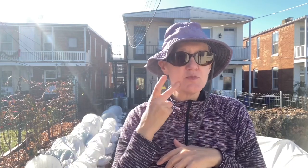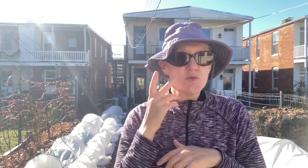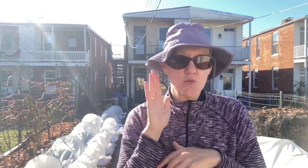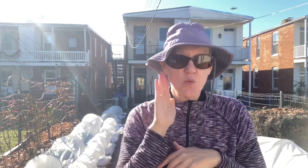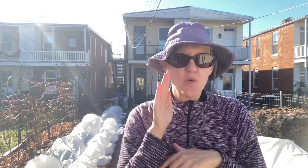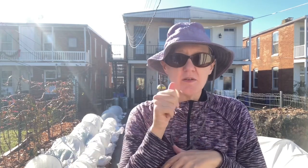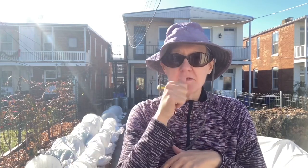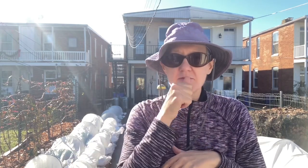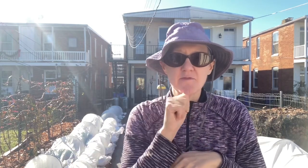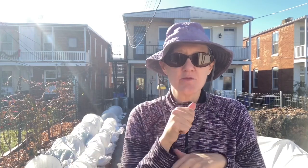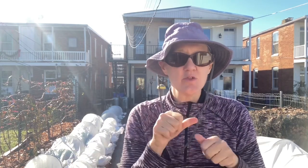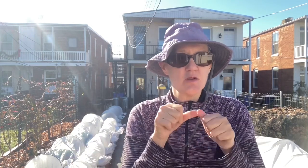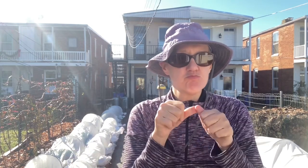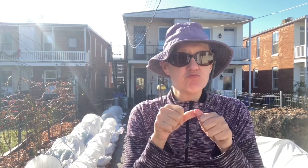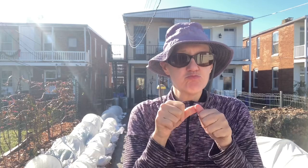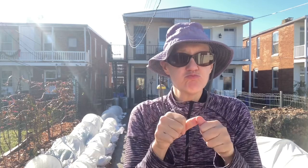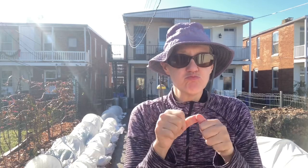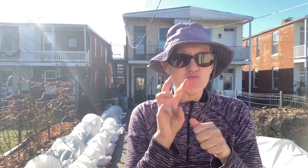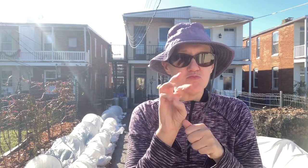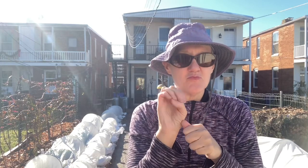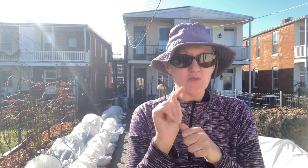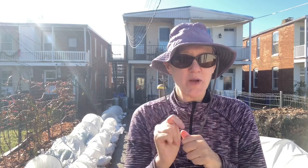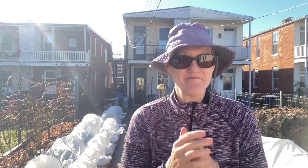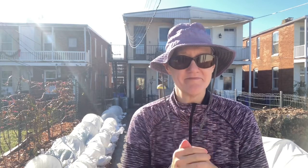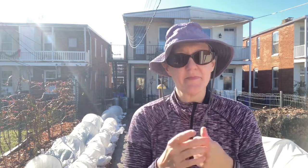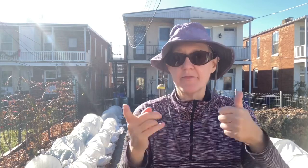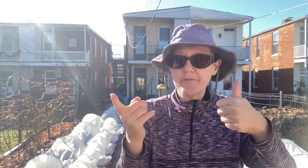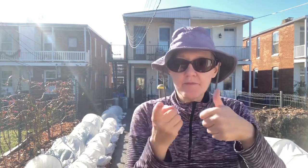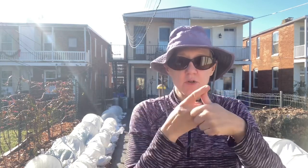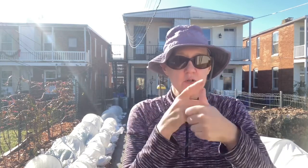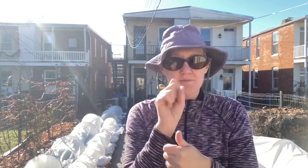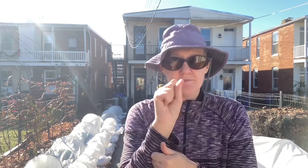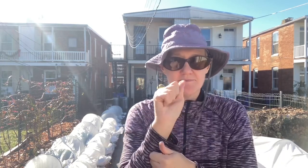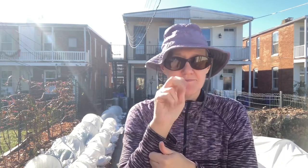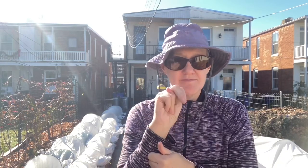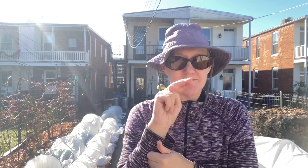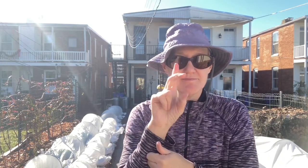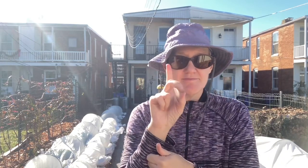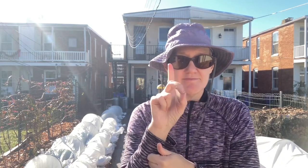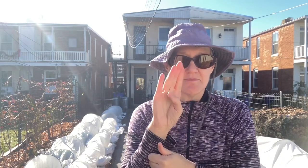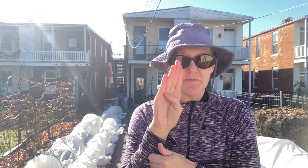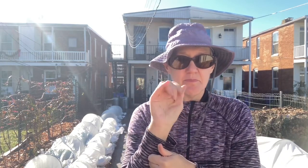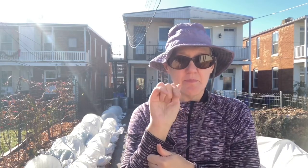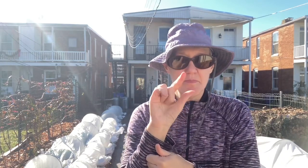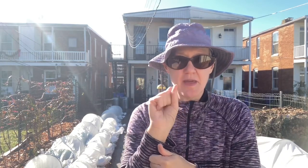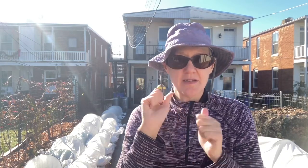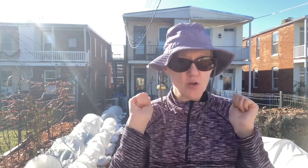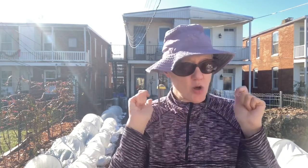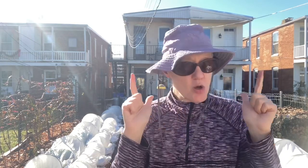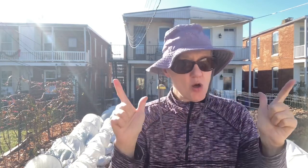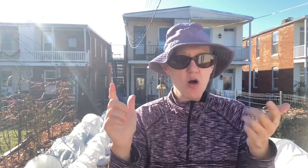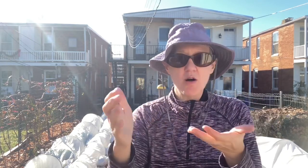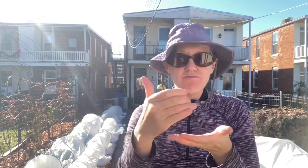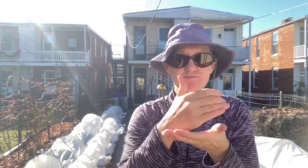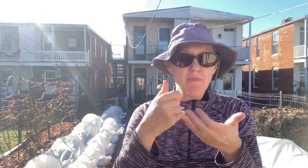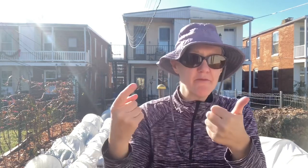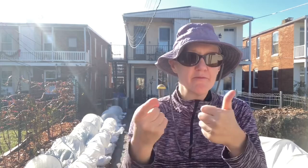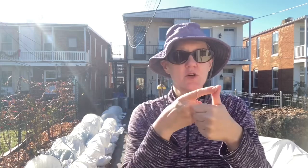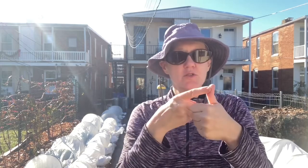dry, because these vegetables are going to suffer if they keep all this moisture under there.